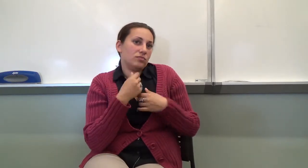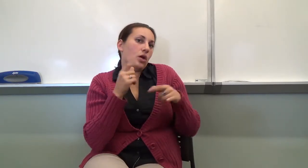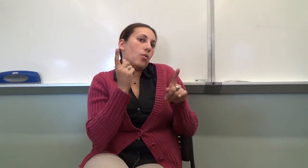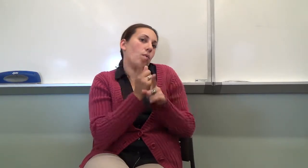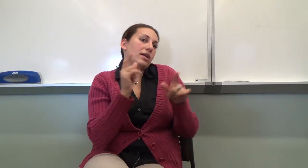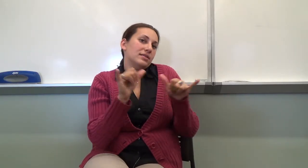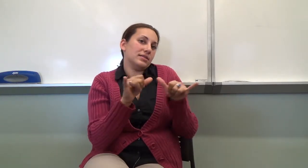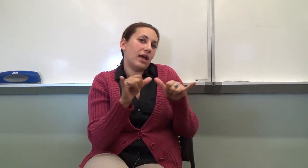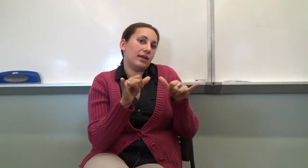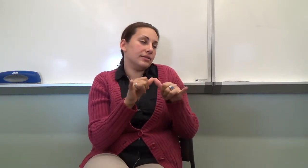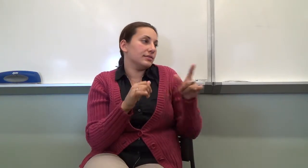It's on page